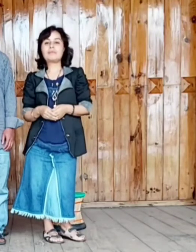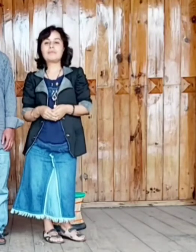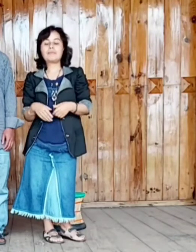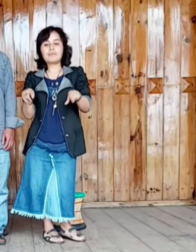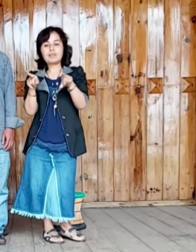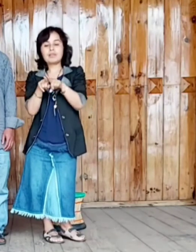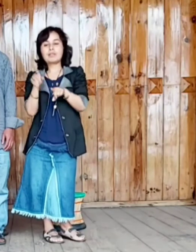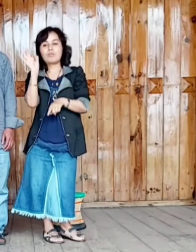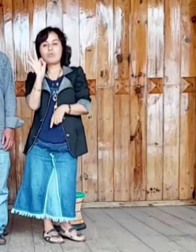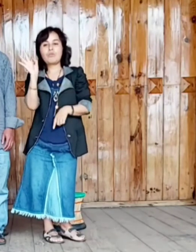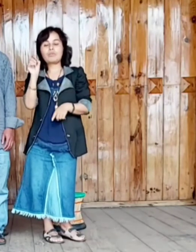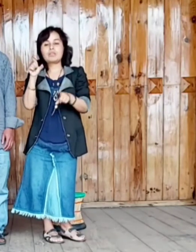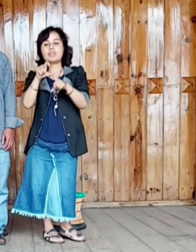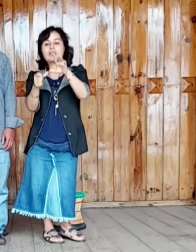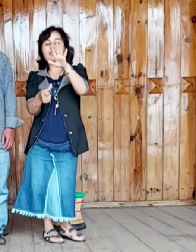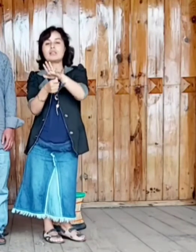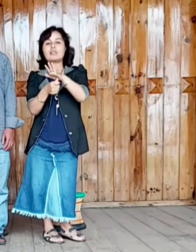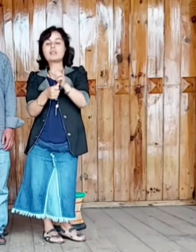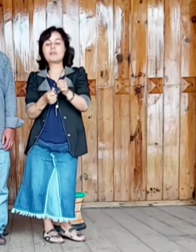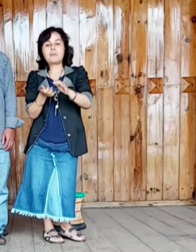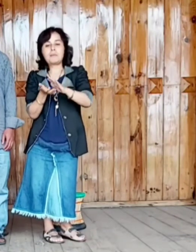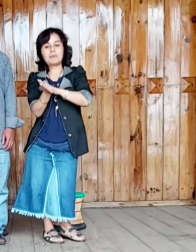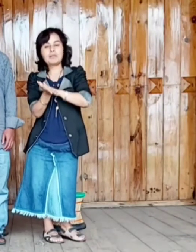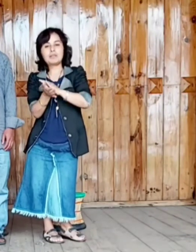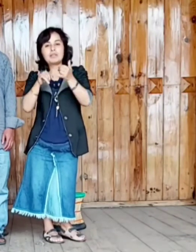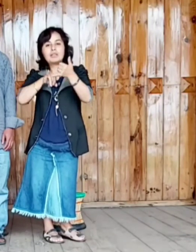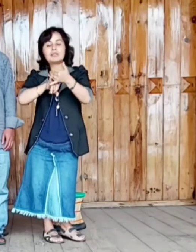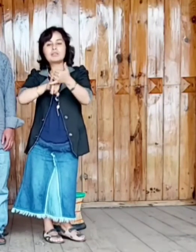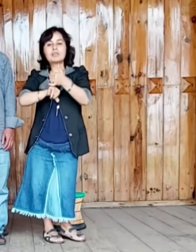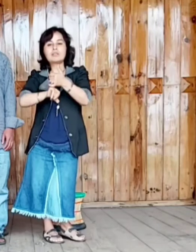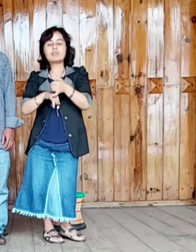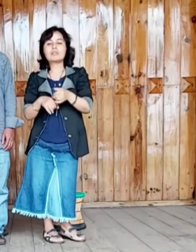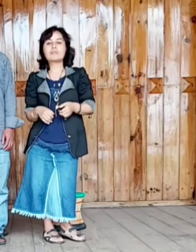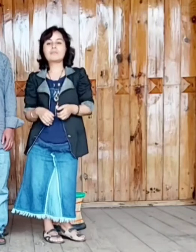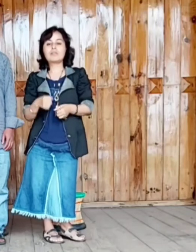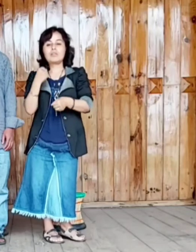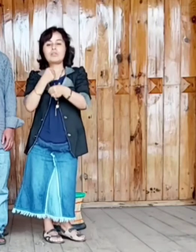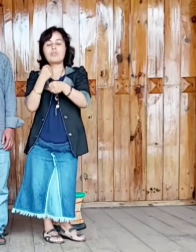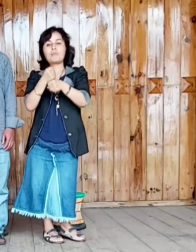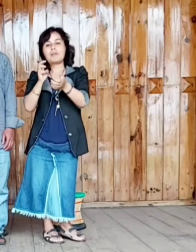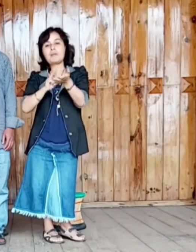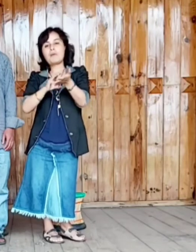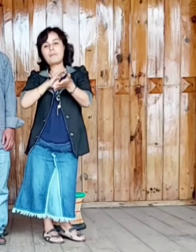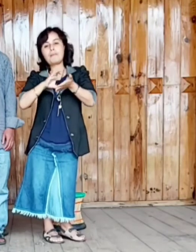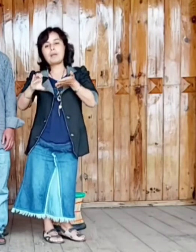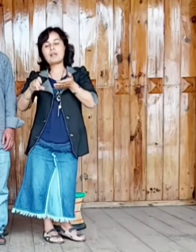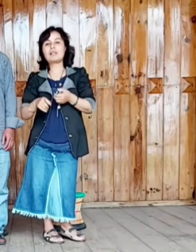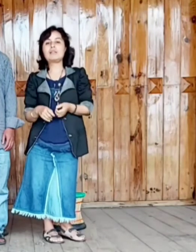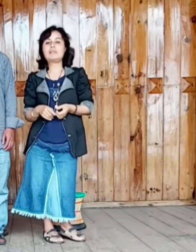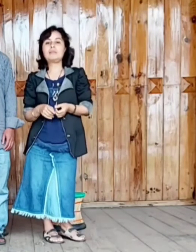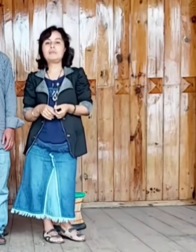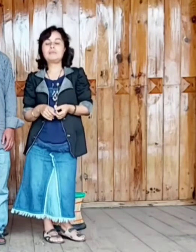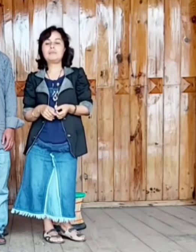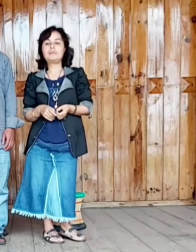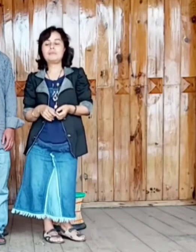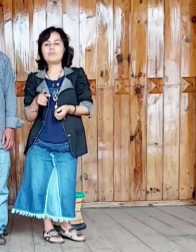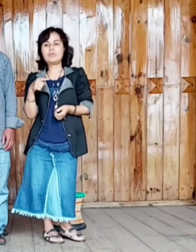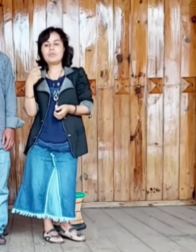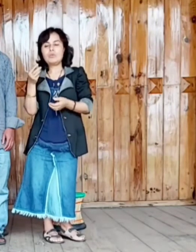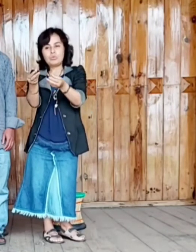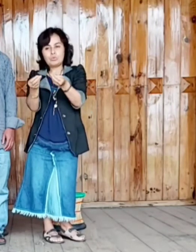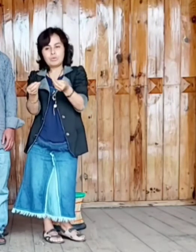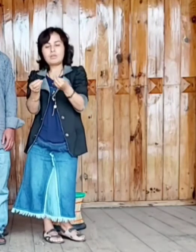ya ka office yung Director Printing and Stationaries Government of Meghalaya ibala